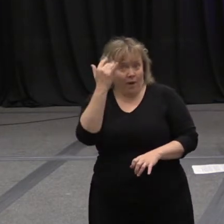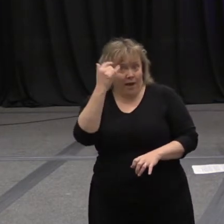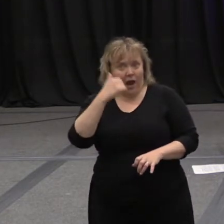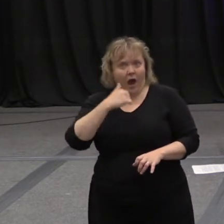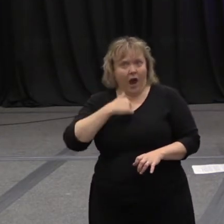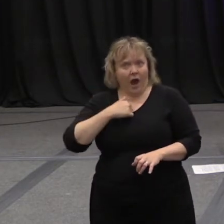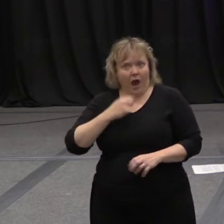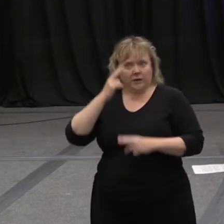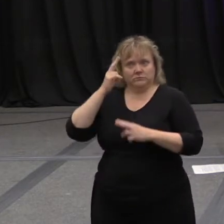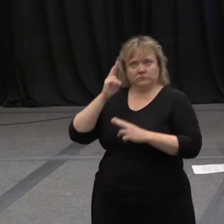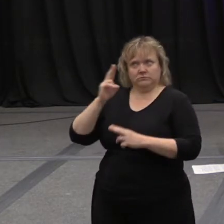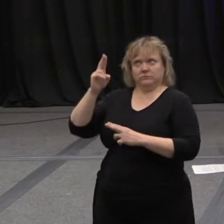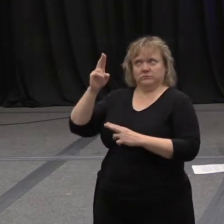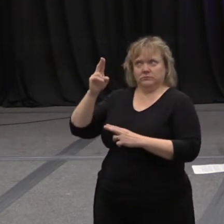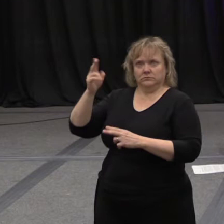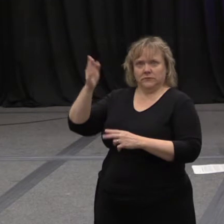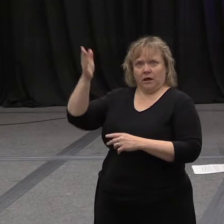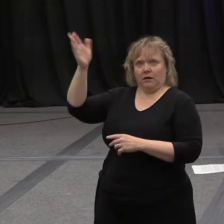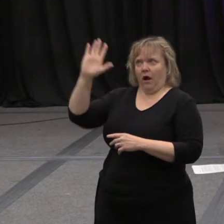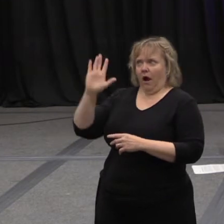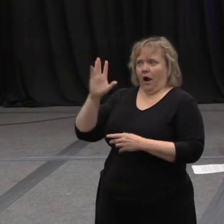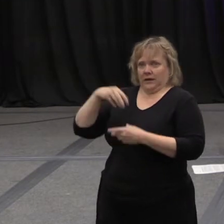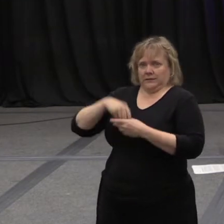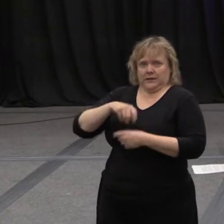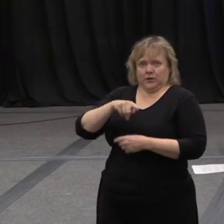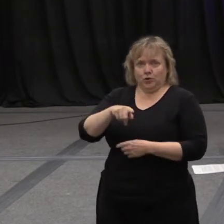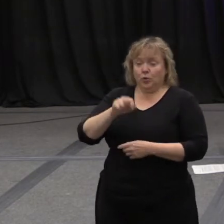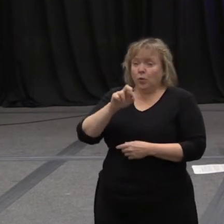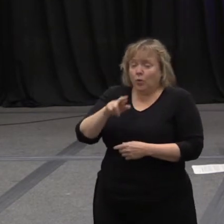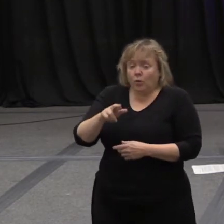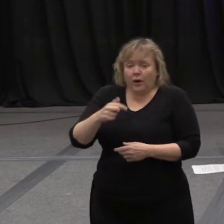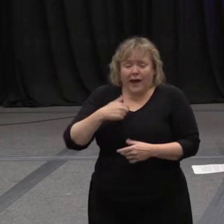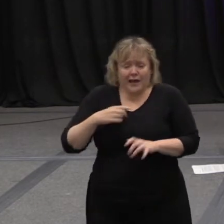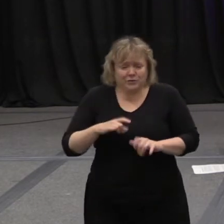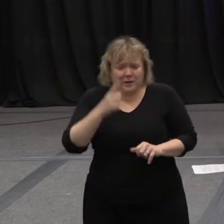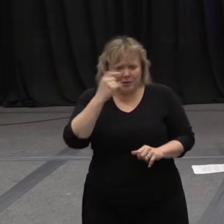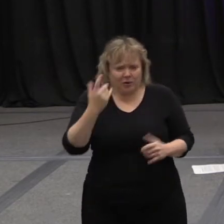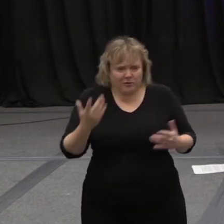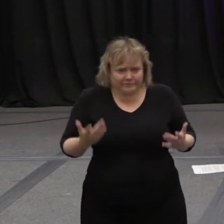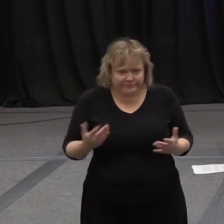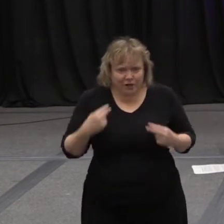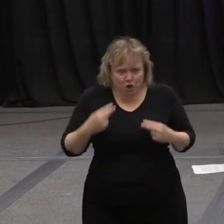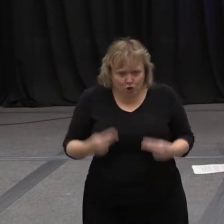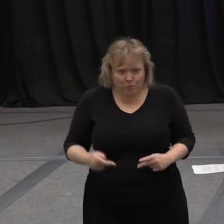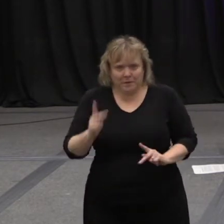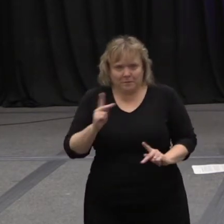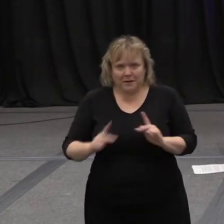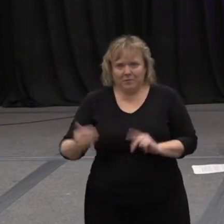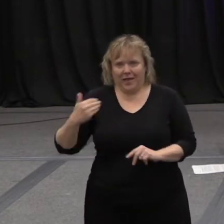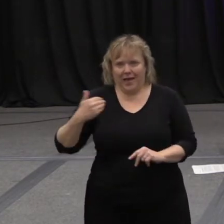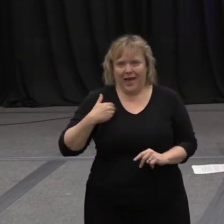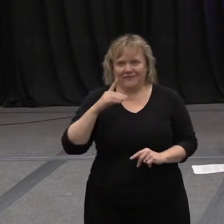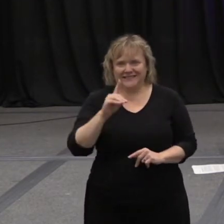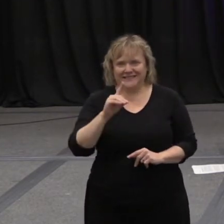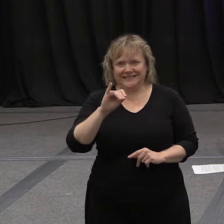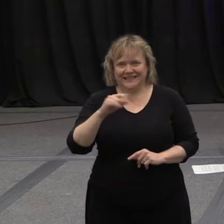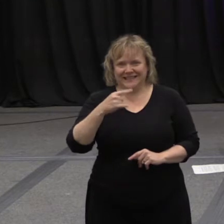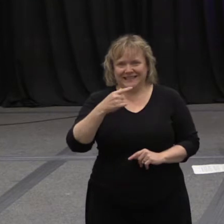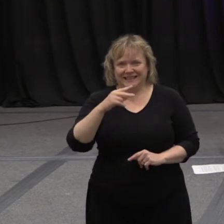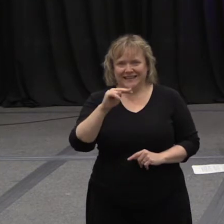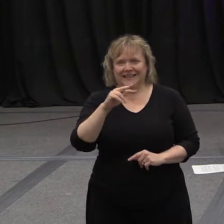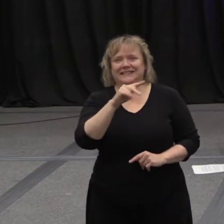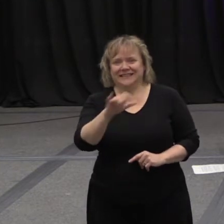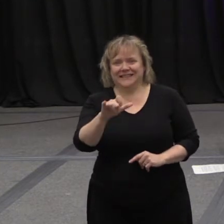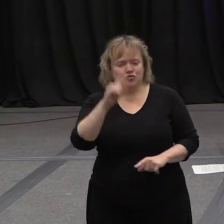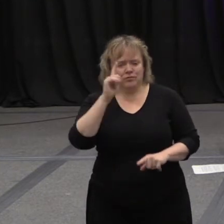within another person or we're doing it because human beings have dignity. They have dignity, and we